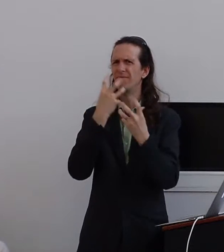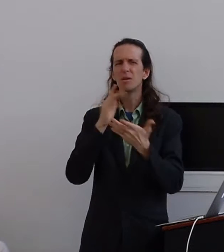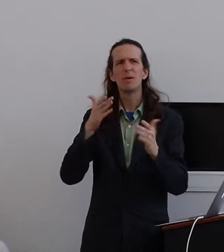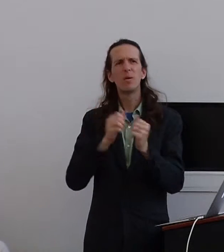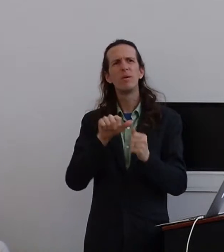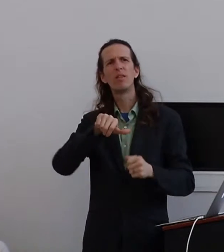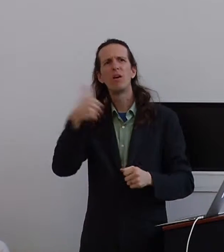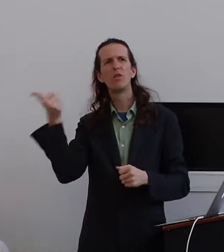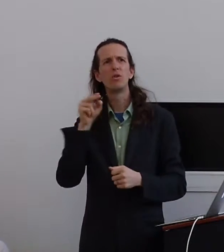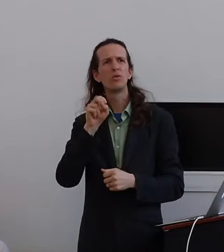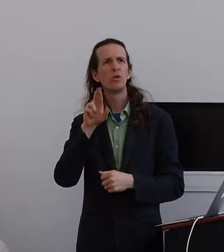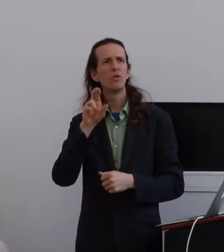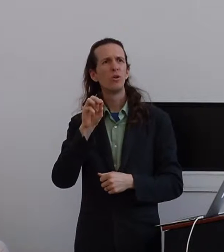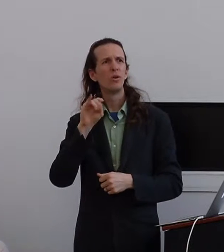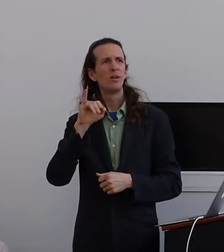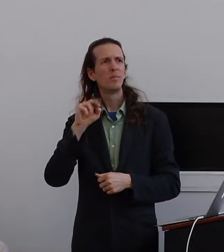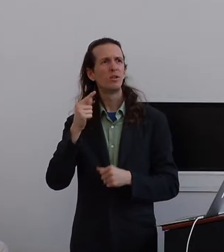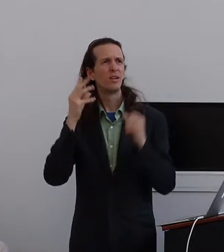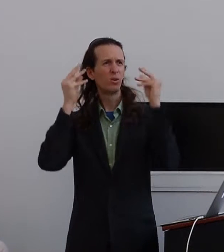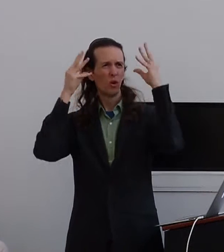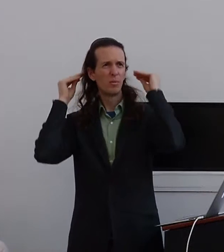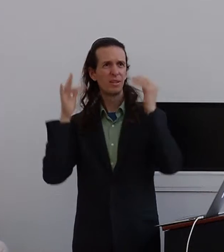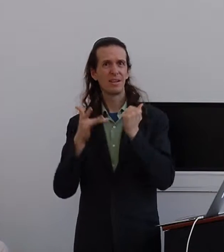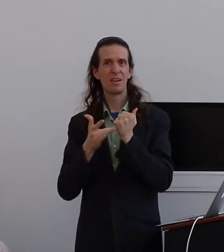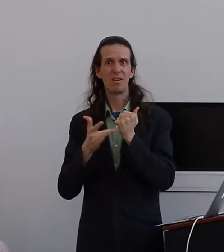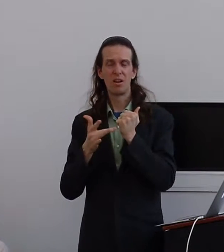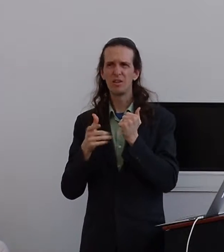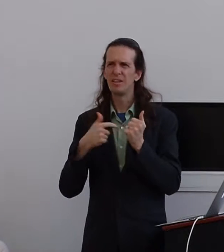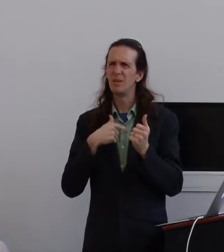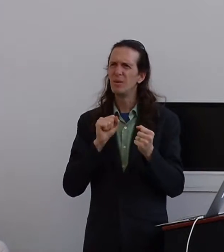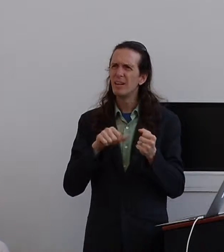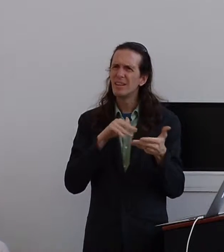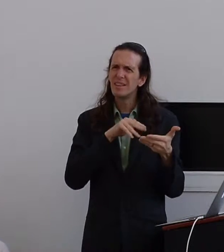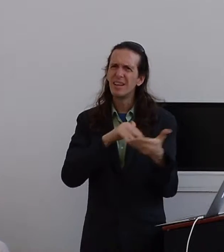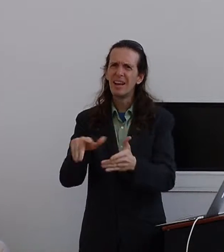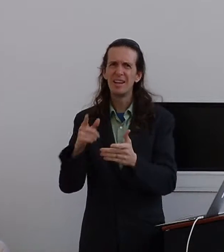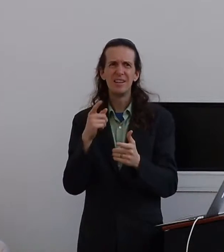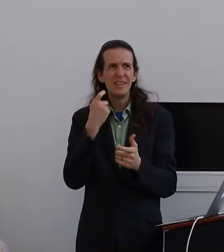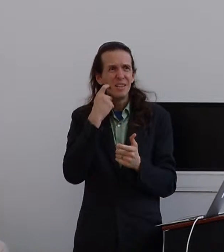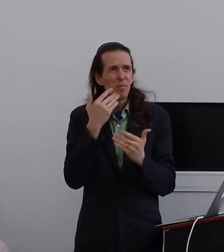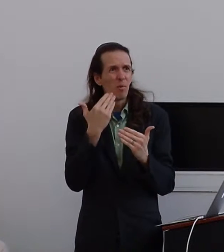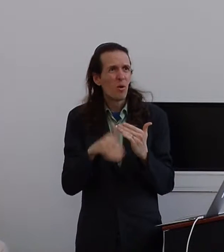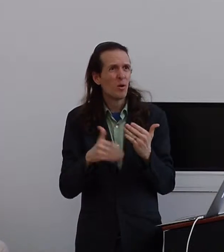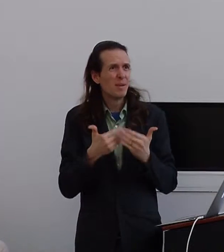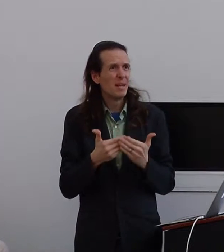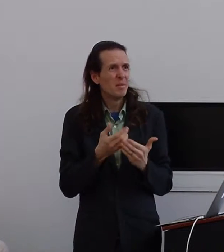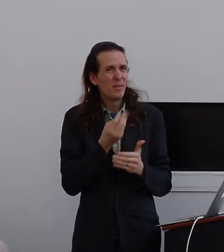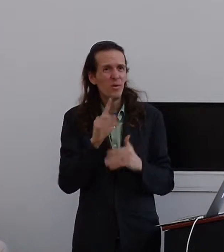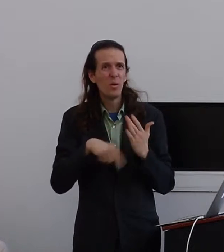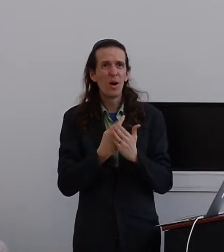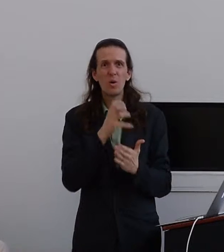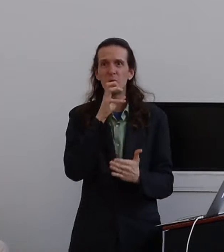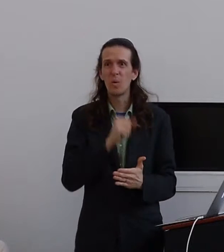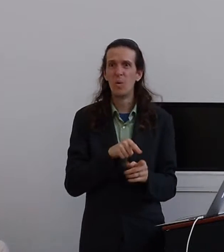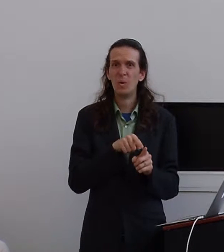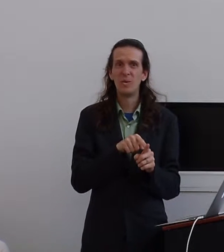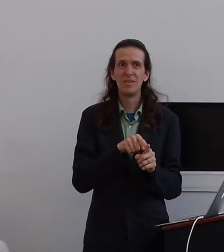using other methods. For example, can study newborn infants that are just a few hours old to see what the